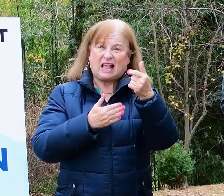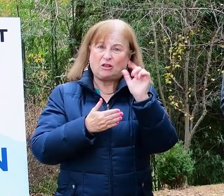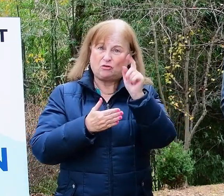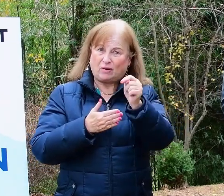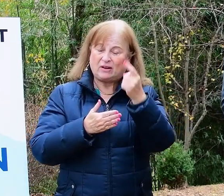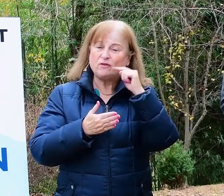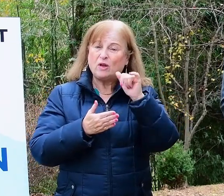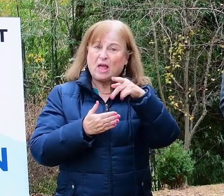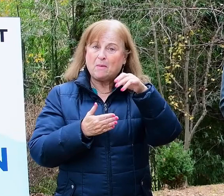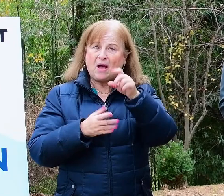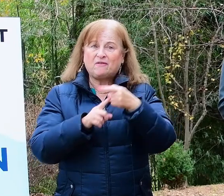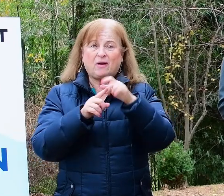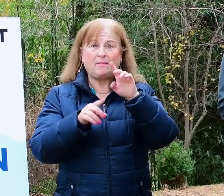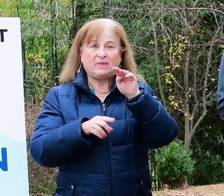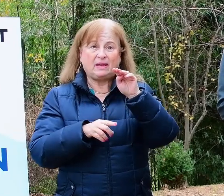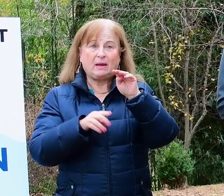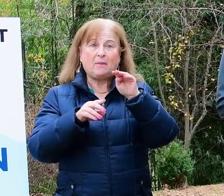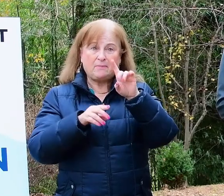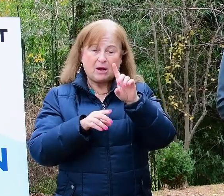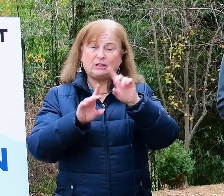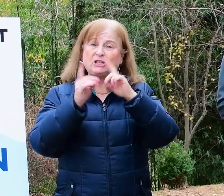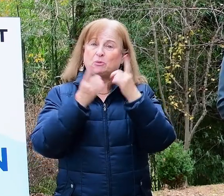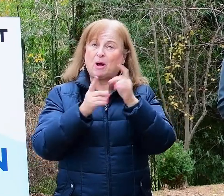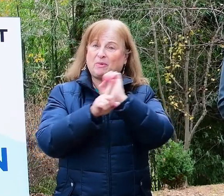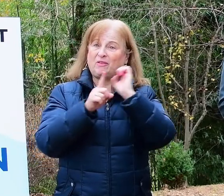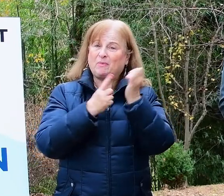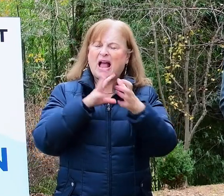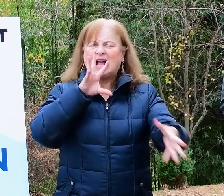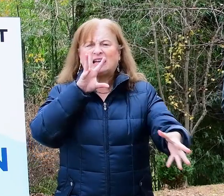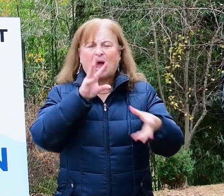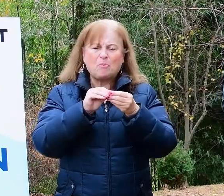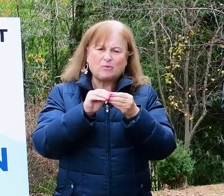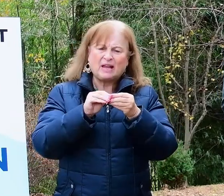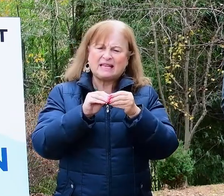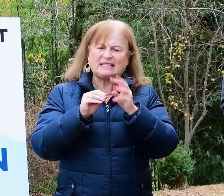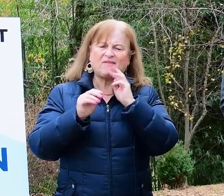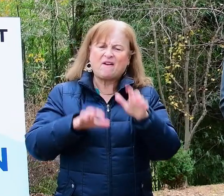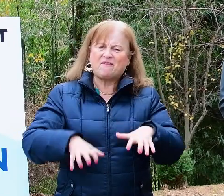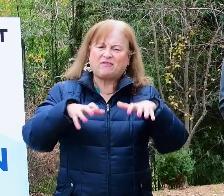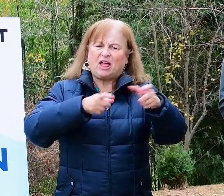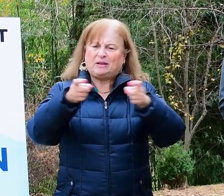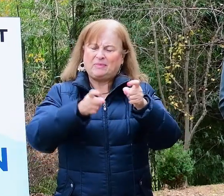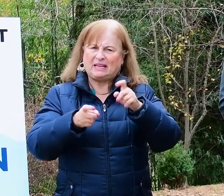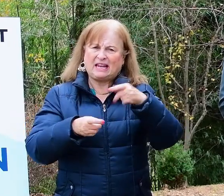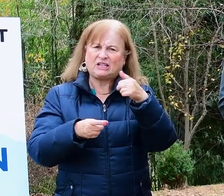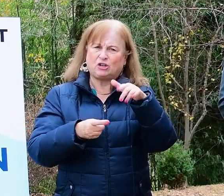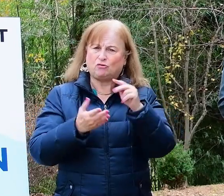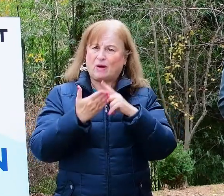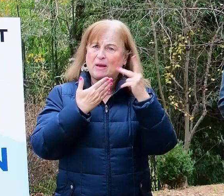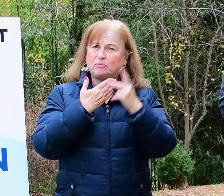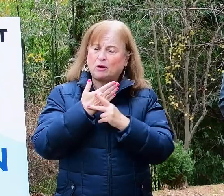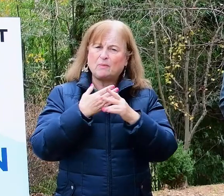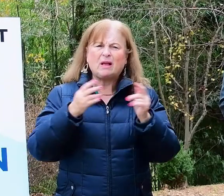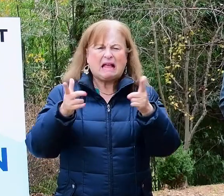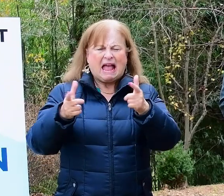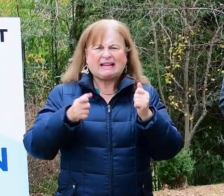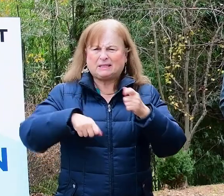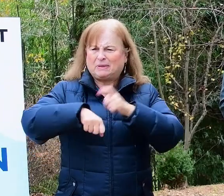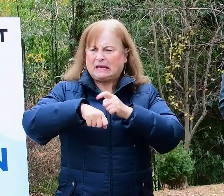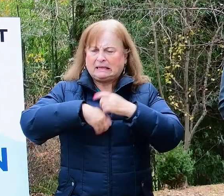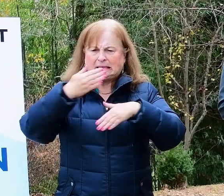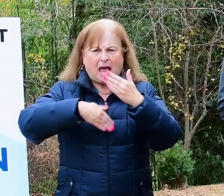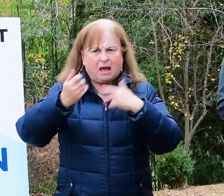pond from the Maryland Department of the Environment's Comprehensive Flood Mitigation Grant Program on an expedited